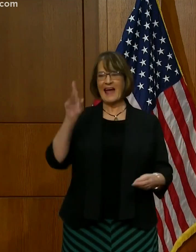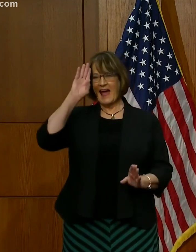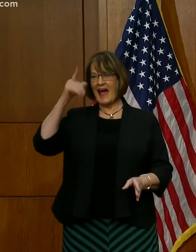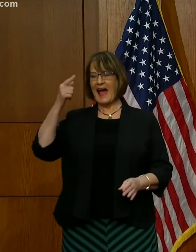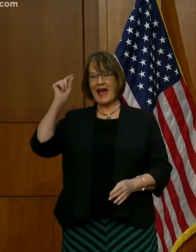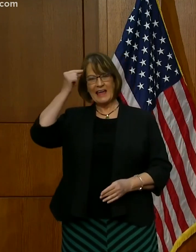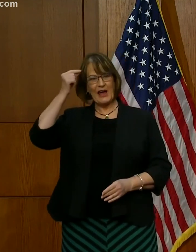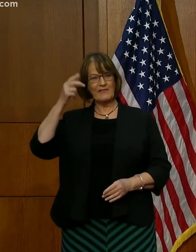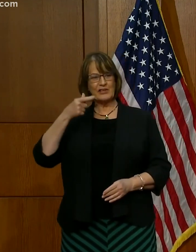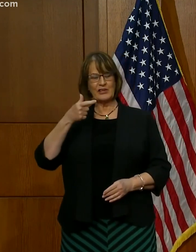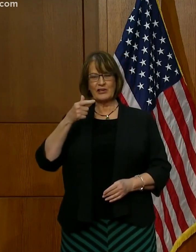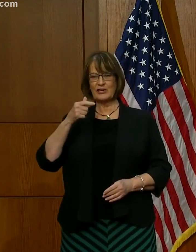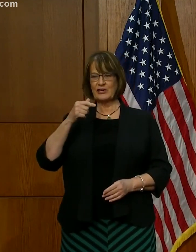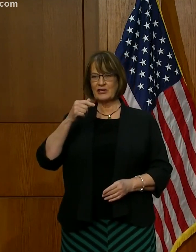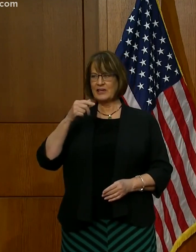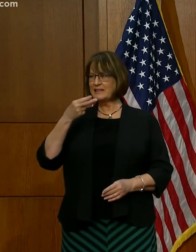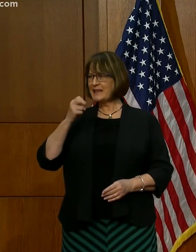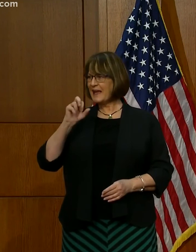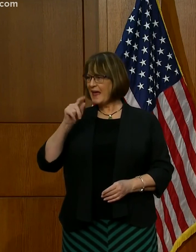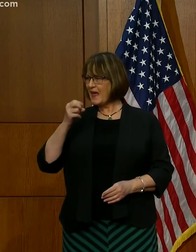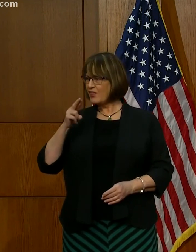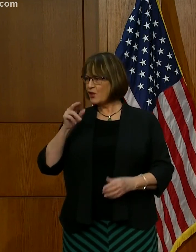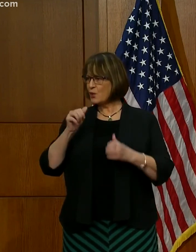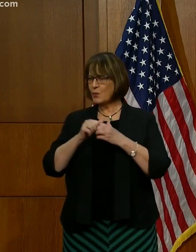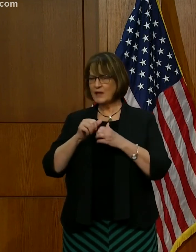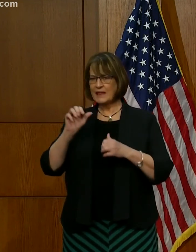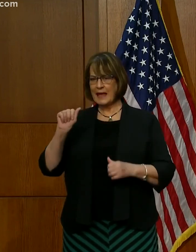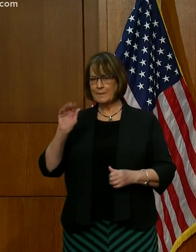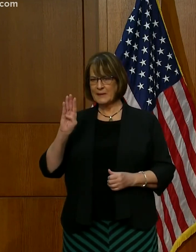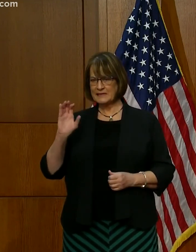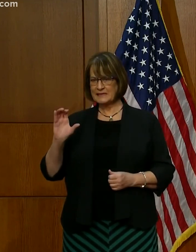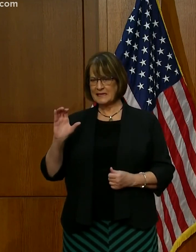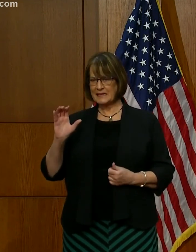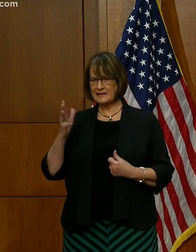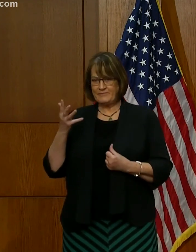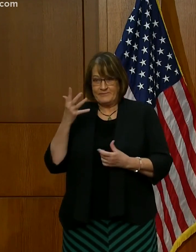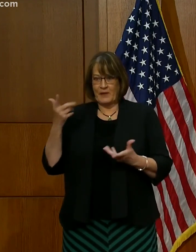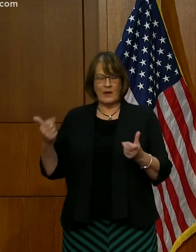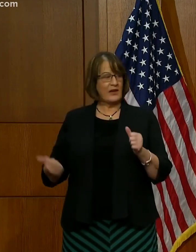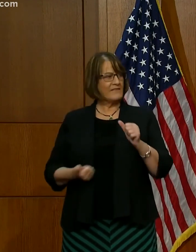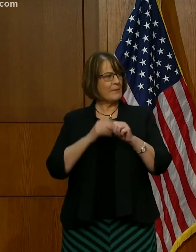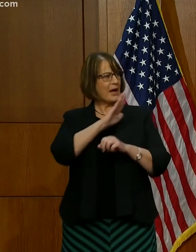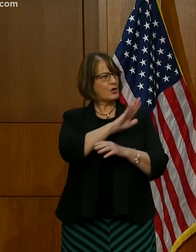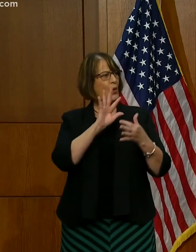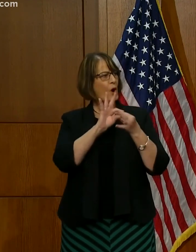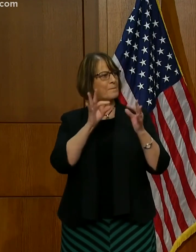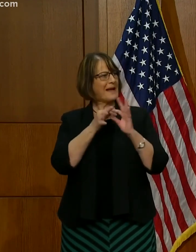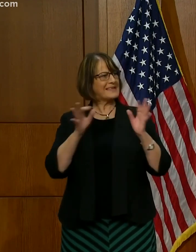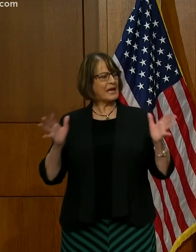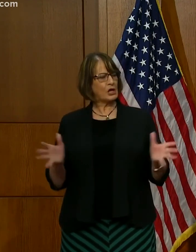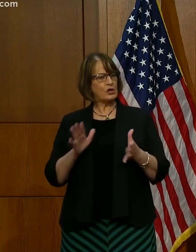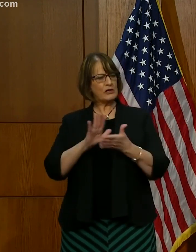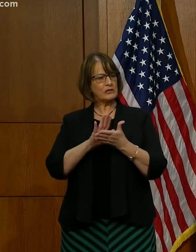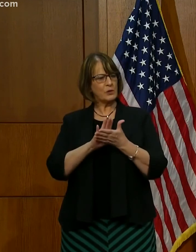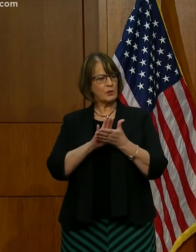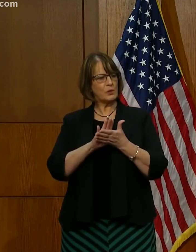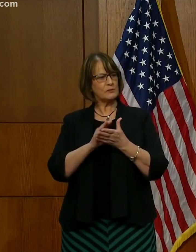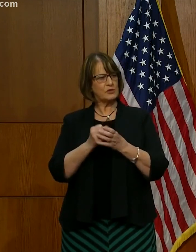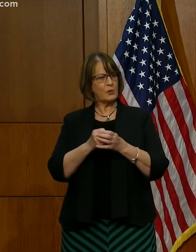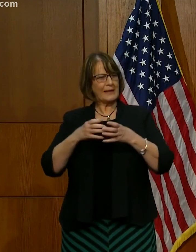Heather Graff with APCC. I wanted to follow up on your message encouraging schools to extend